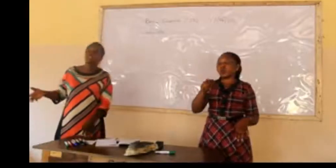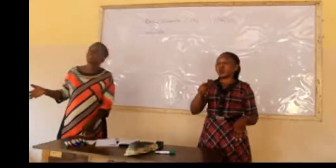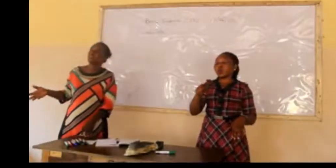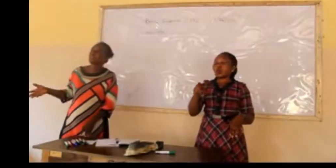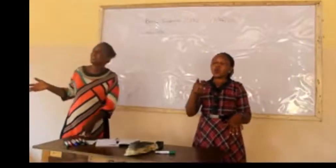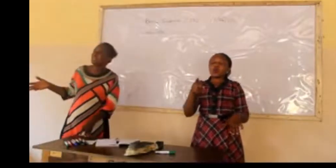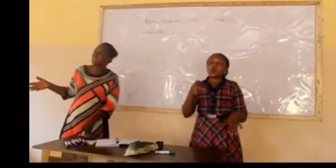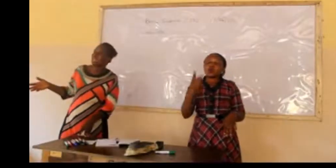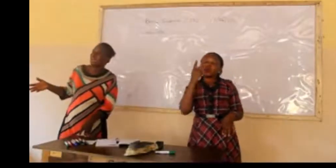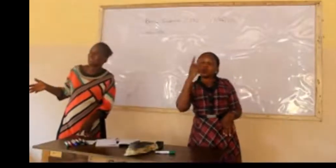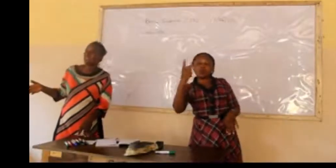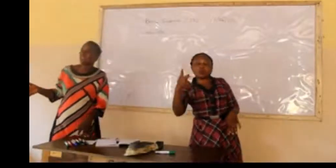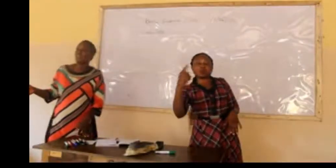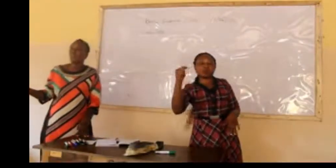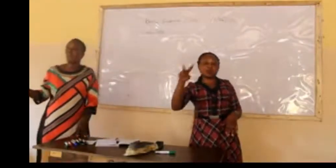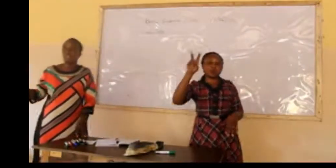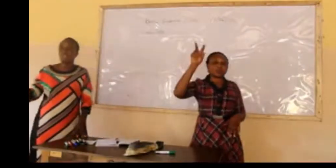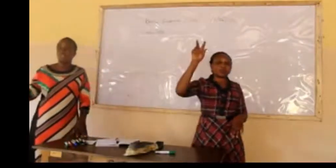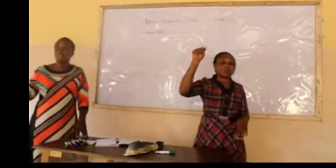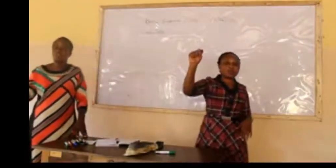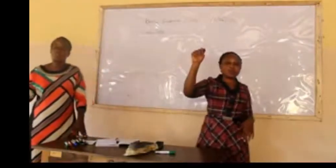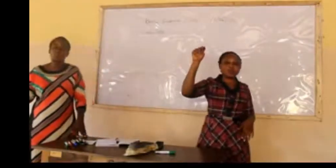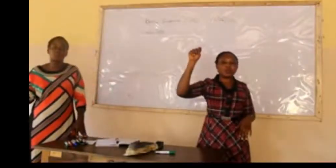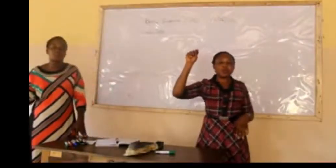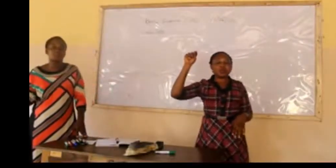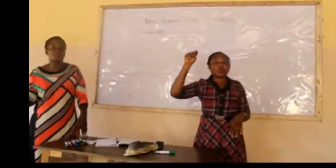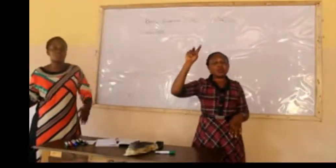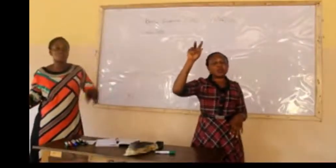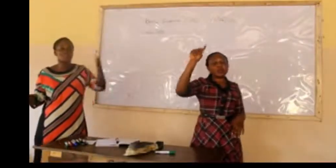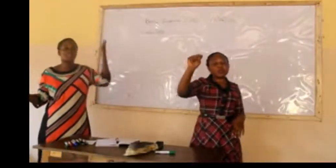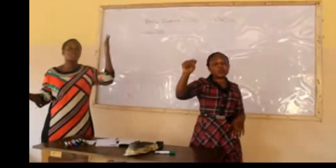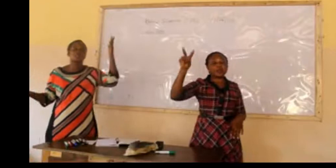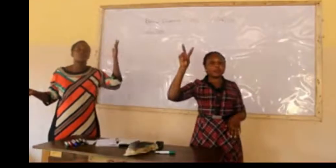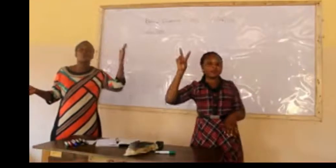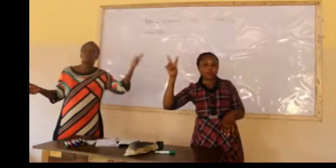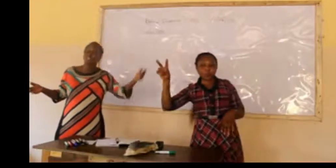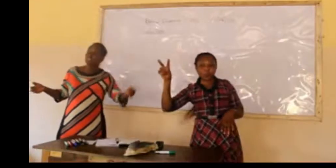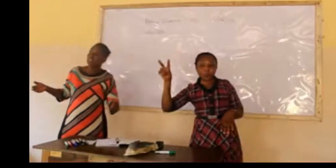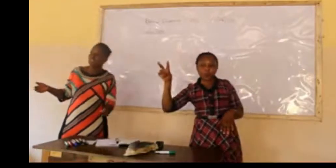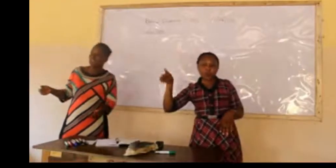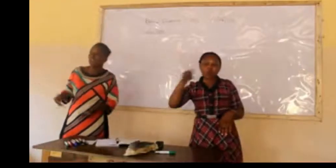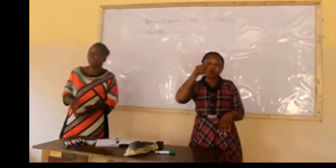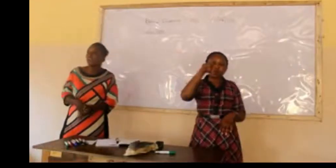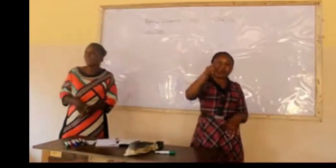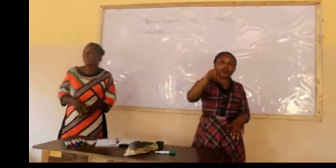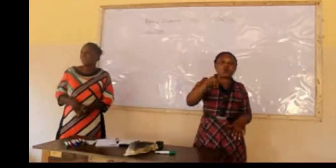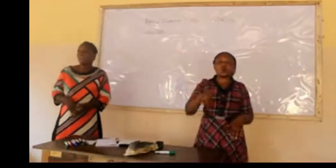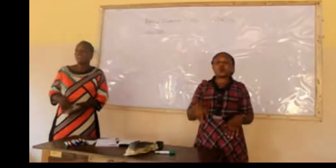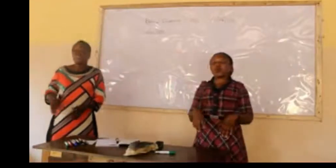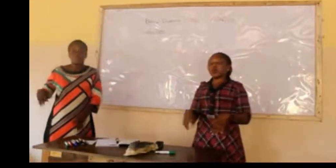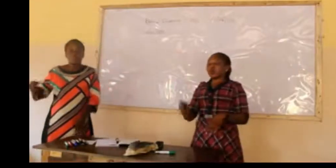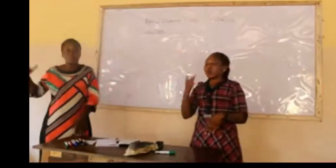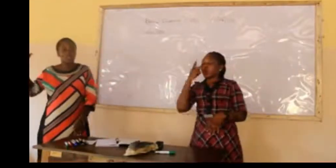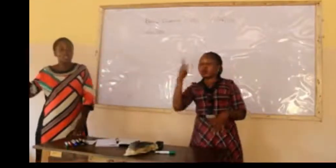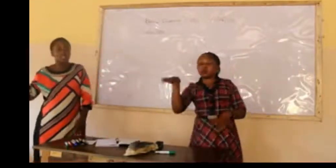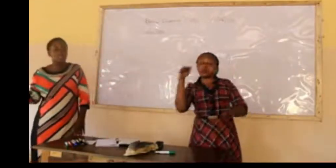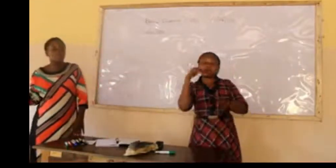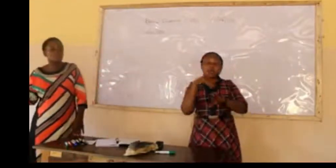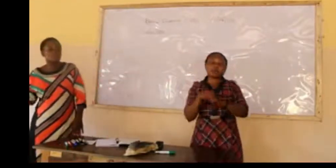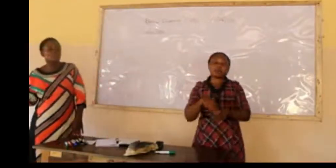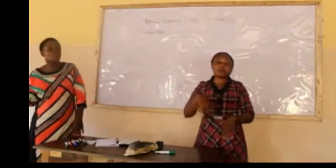of you stay throughout the night watching films produced by Z World, India. Some